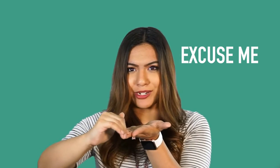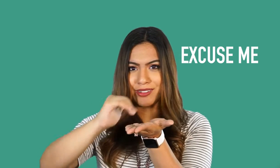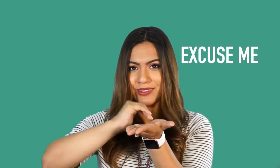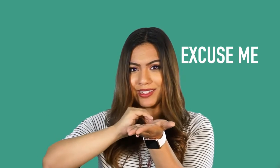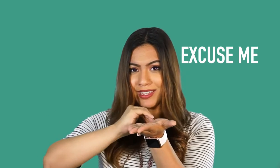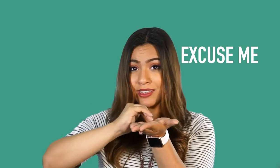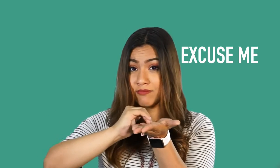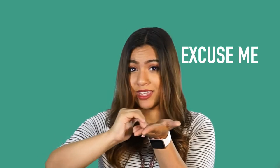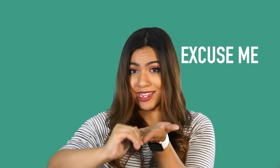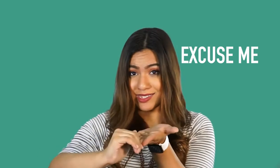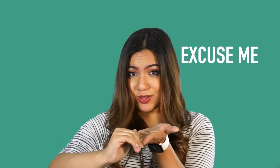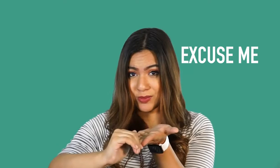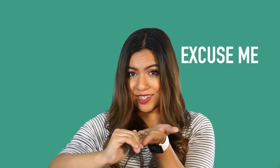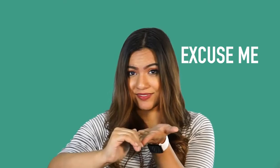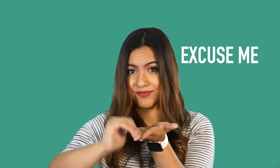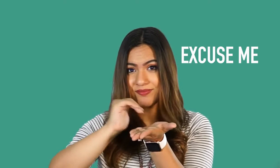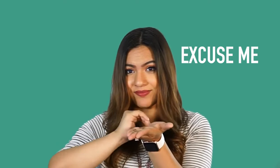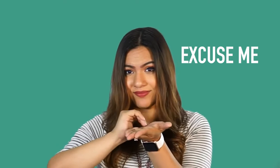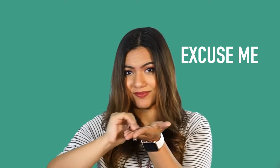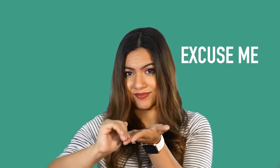forward. Excuse me.